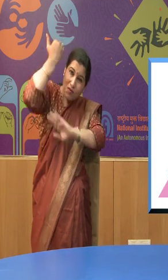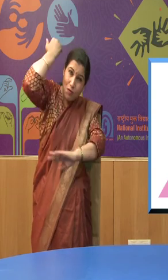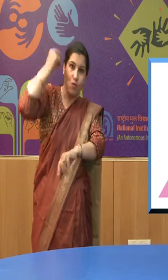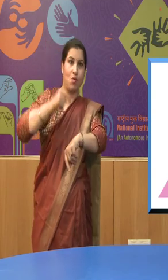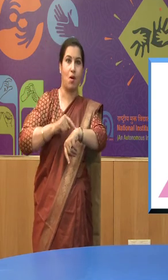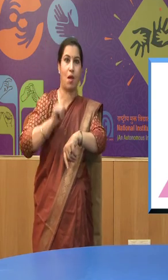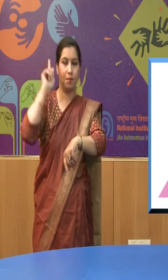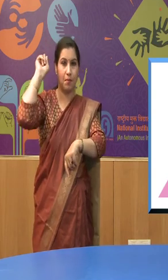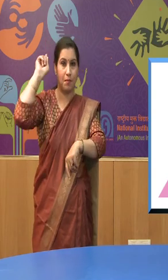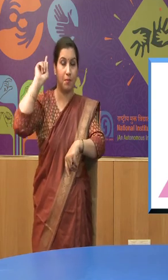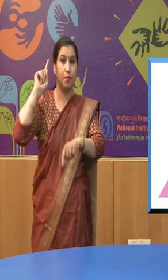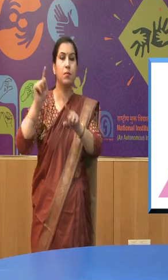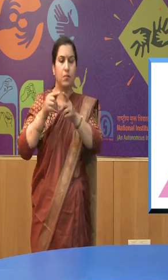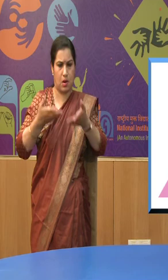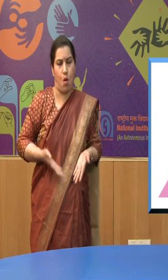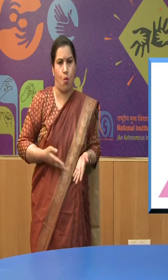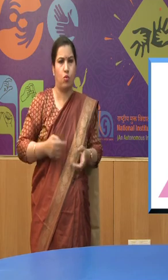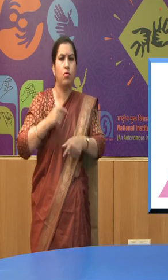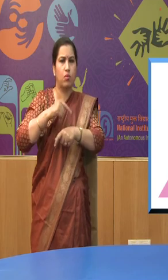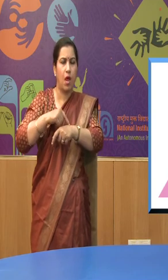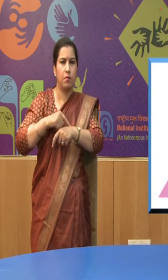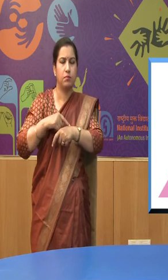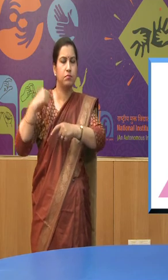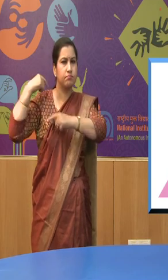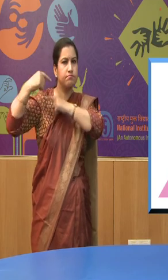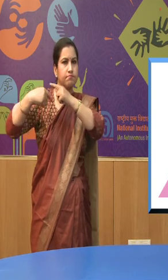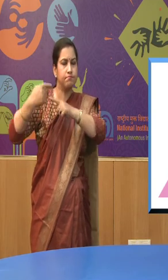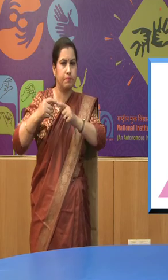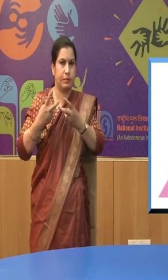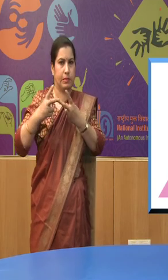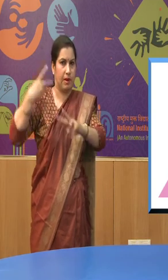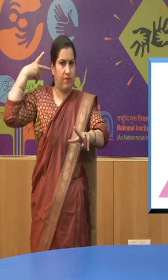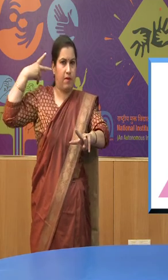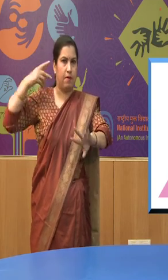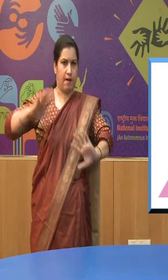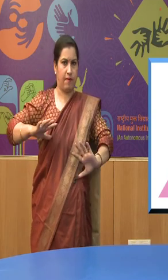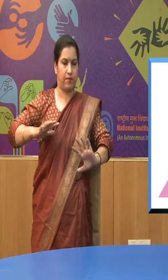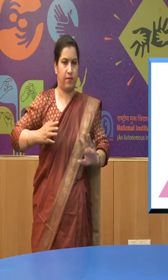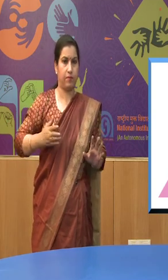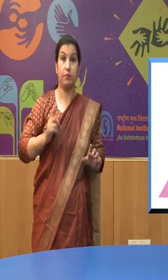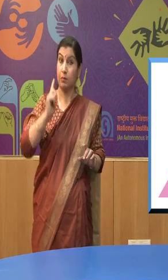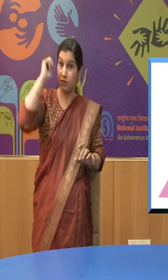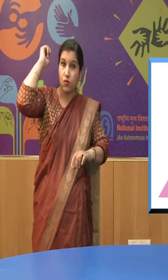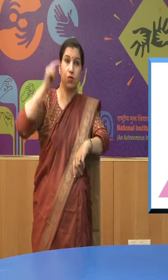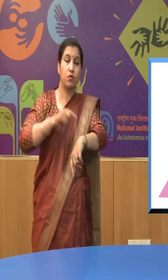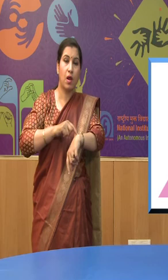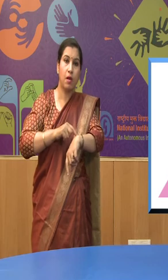However, with time, this division became based on caste